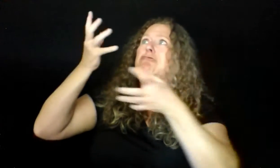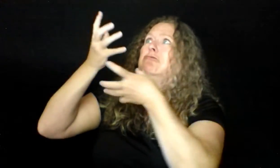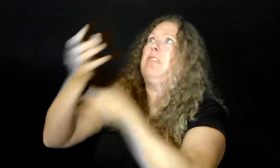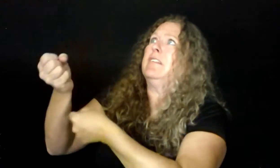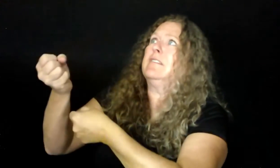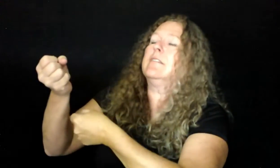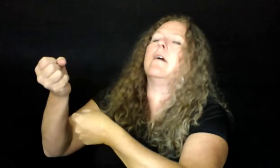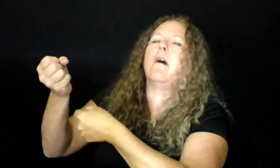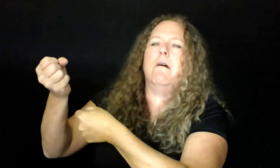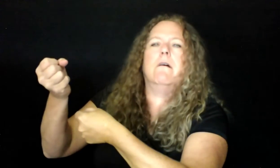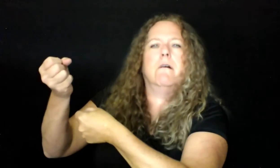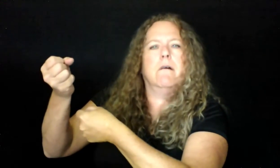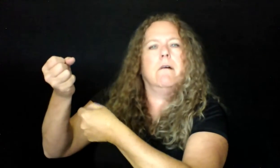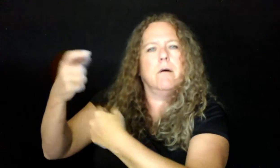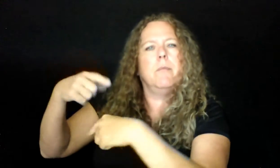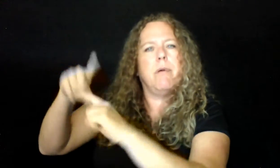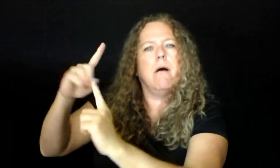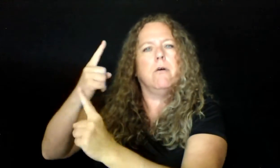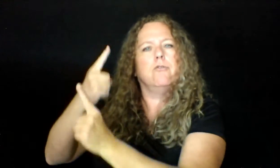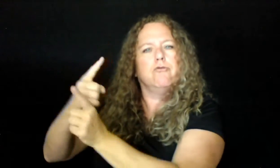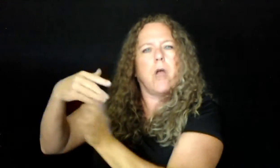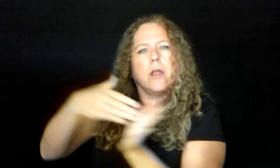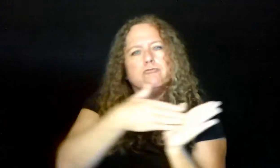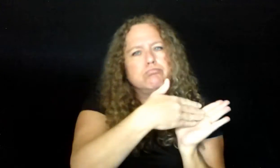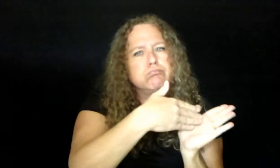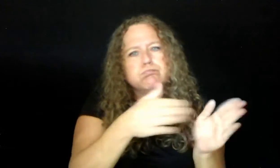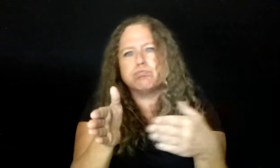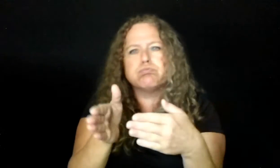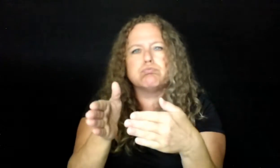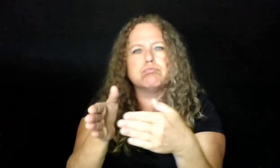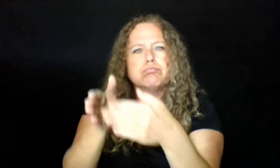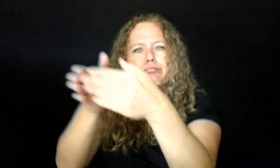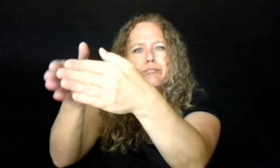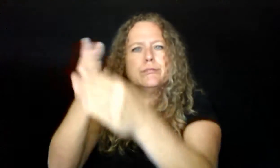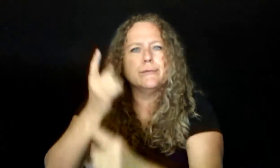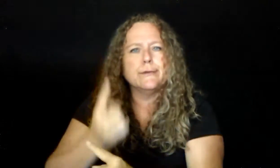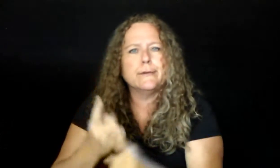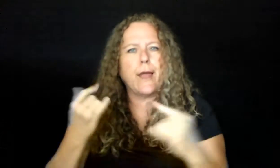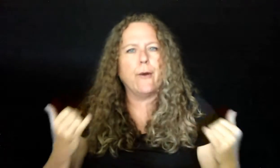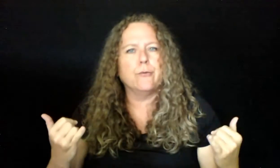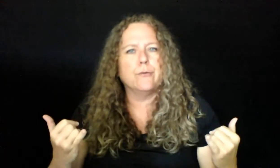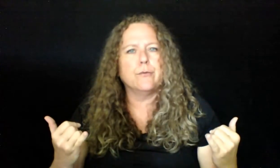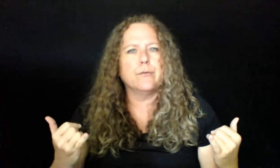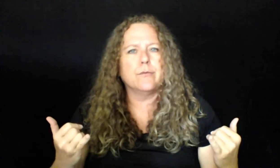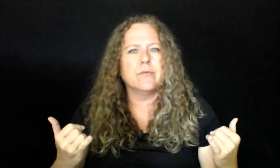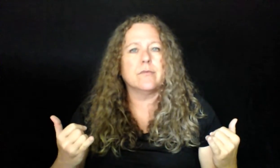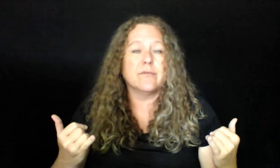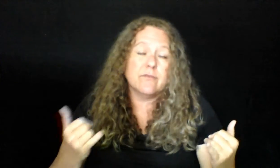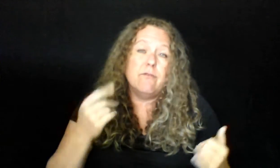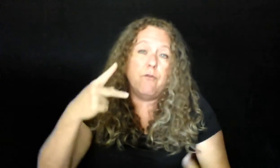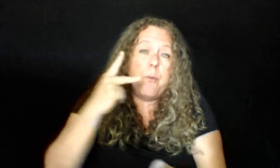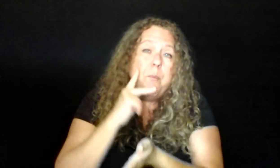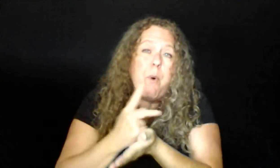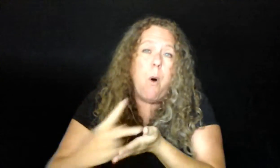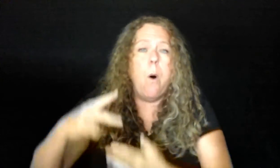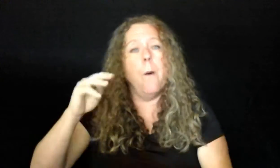pointed in the right direction. Paul's case is Malta. God delivers them to a populated island full of